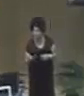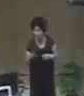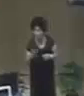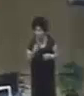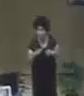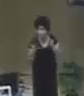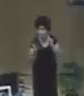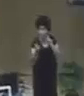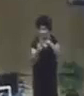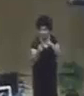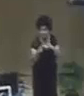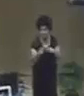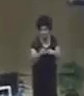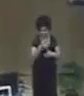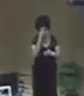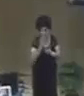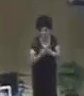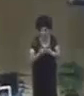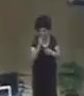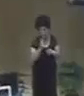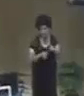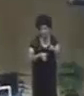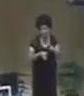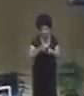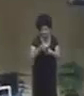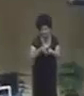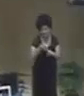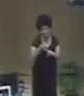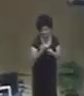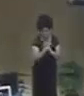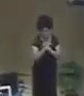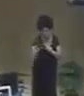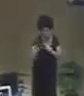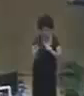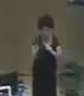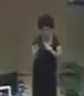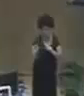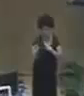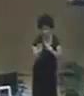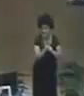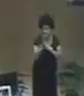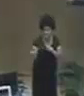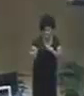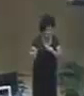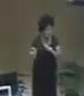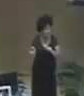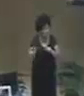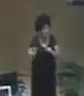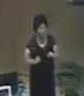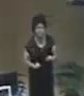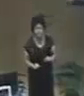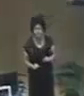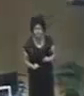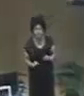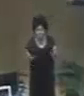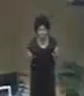course. It's a couple of sentences. It's a paragraph in our welcome message that we might have online. It's not a big deal,